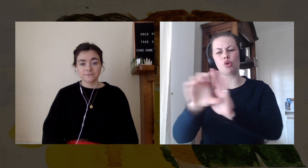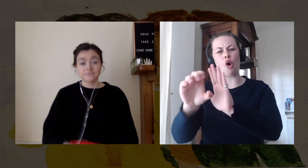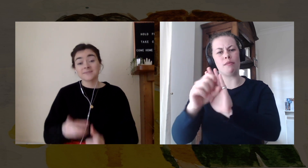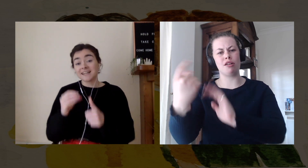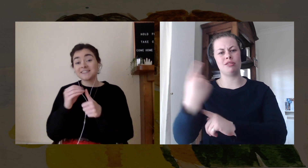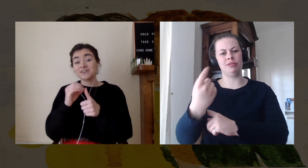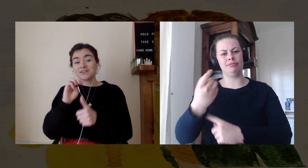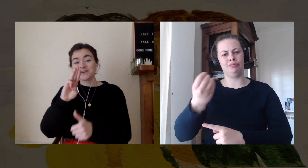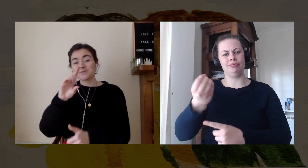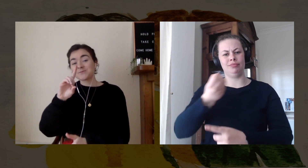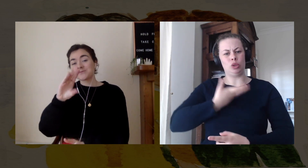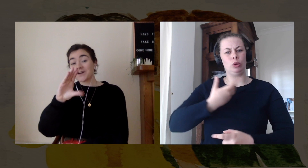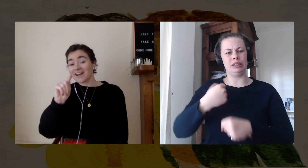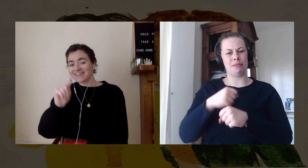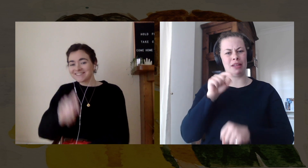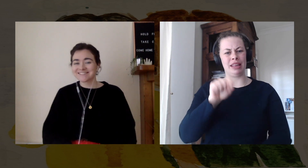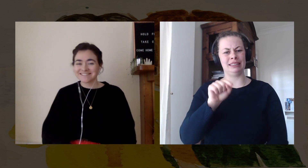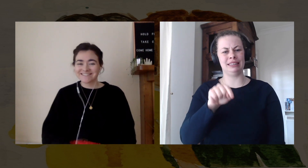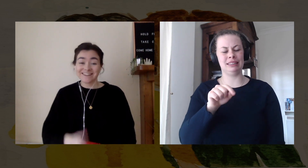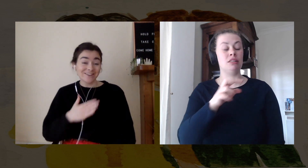the Troublesome Terps is real good.